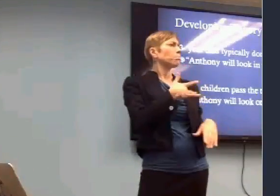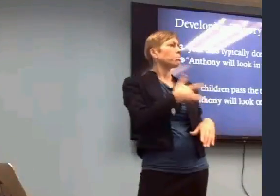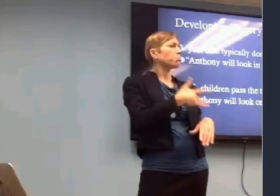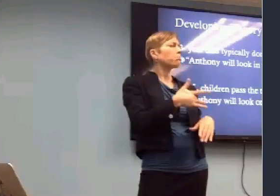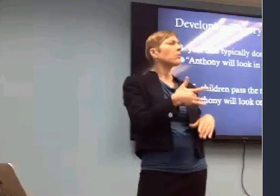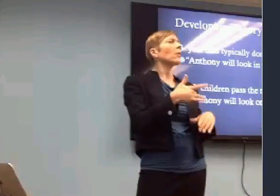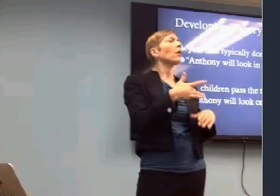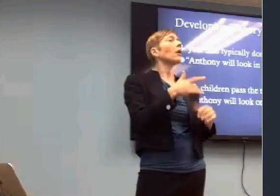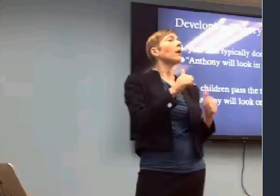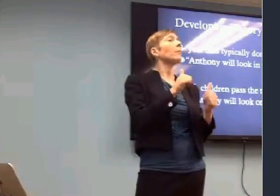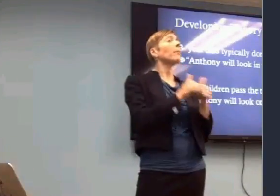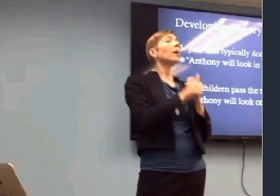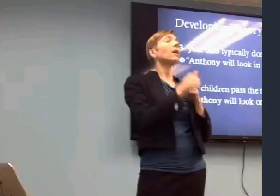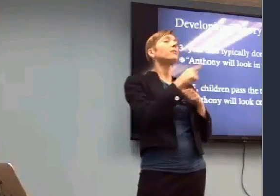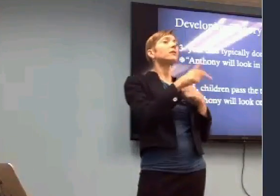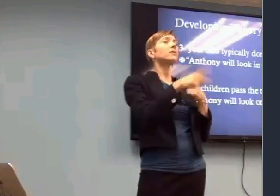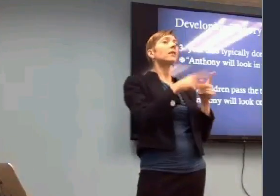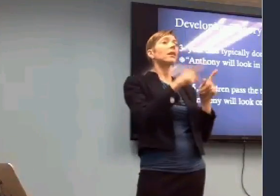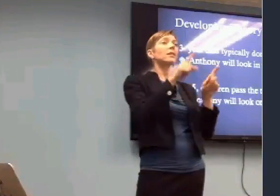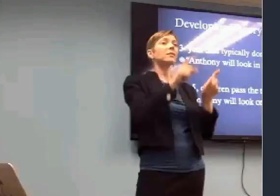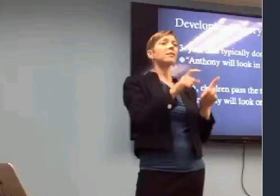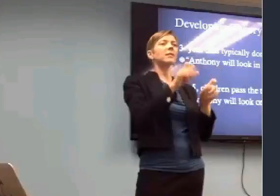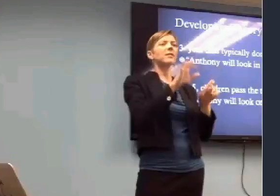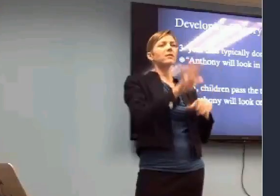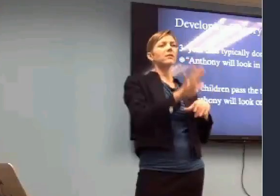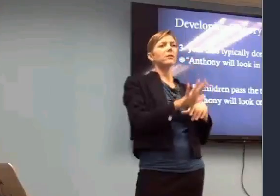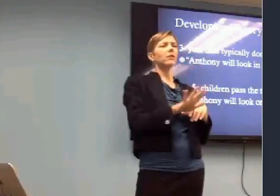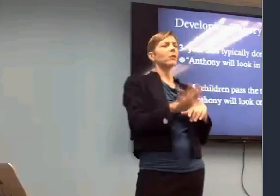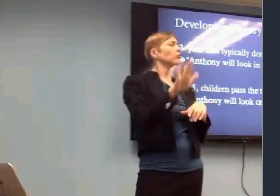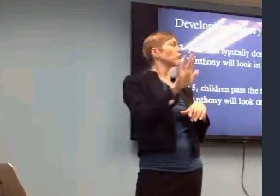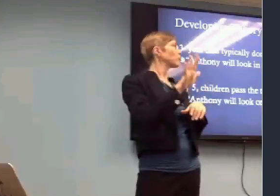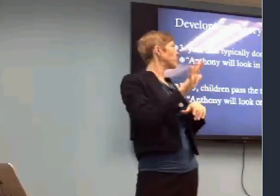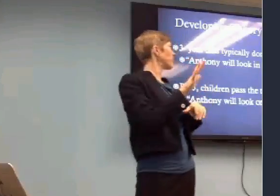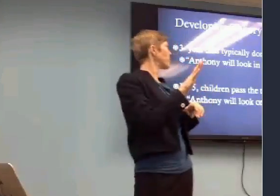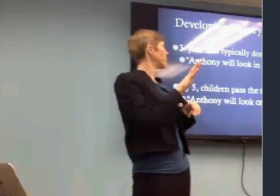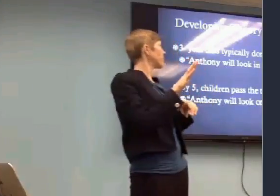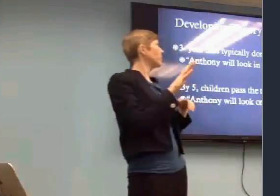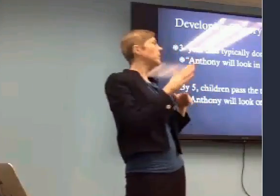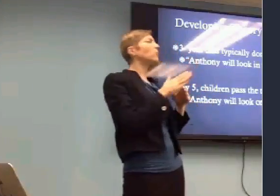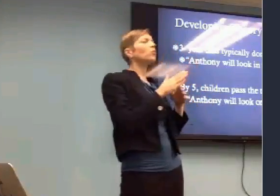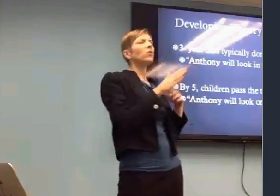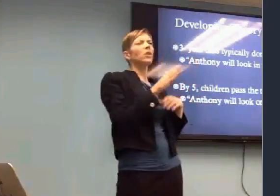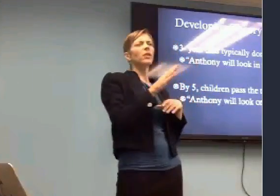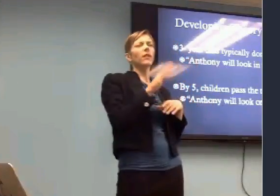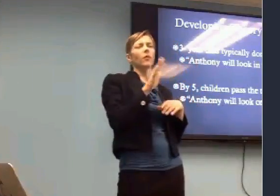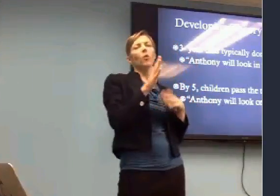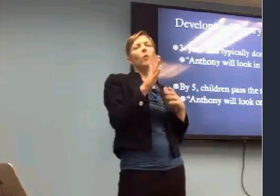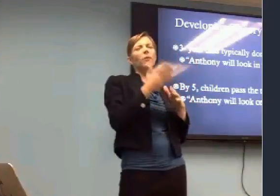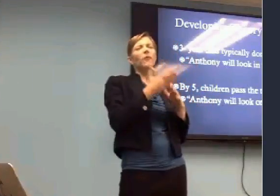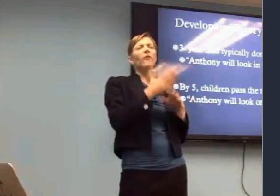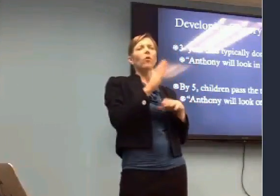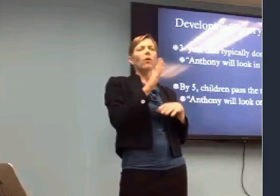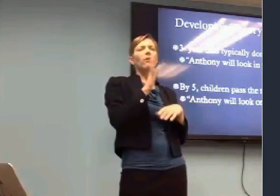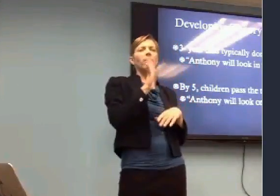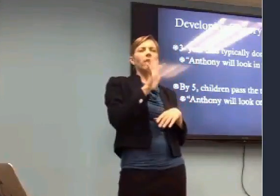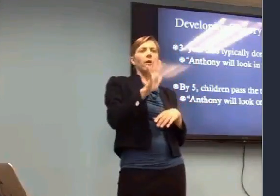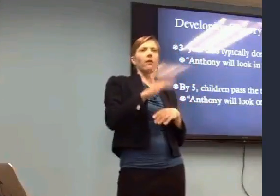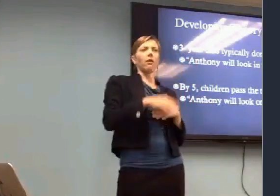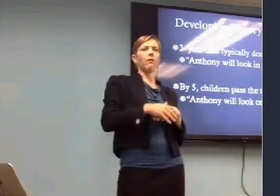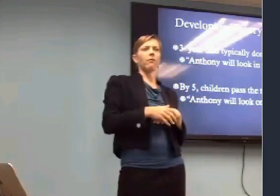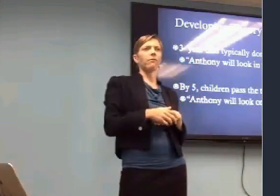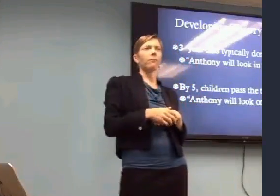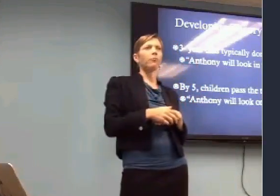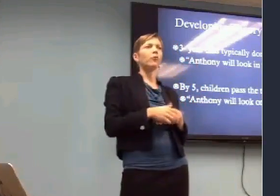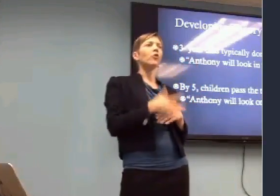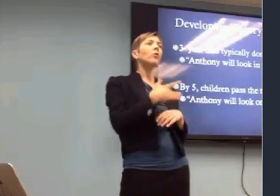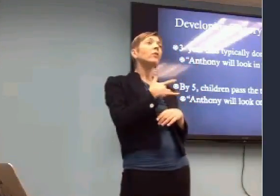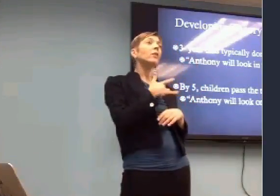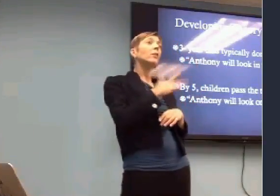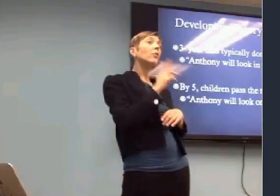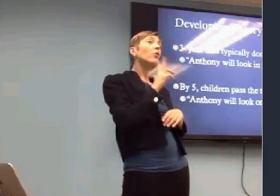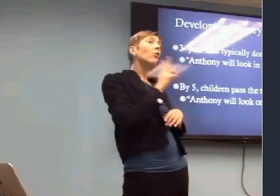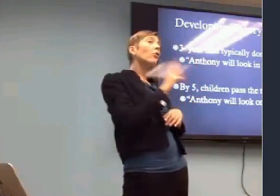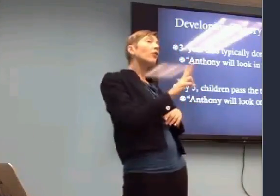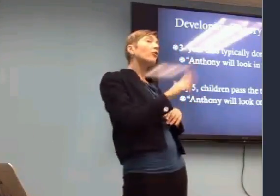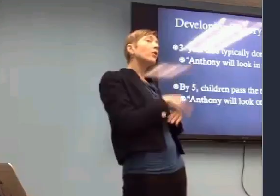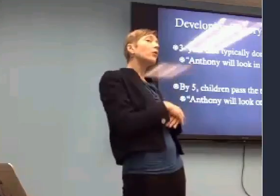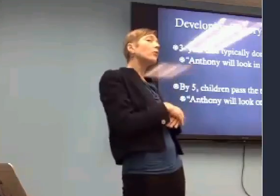So typically, when we look at developing theory of mind, three-year-olds before they're five,